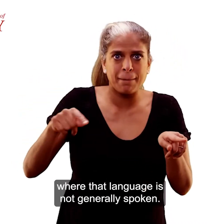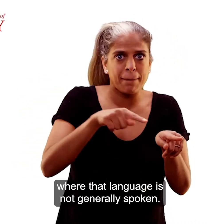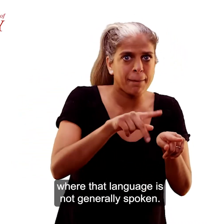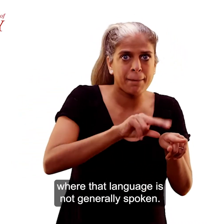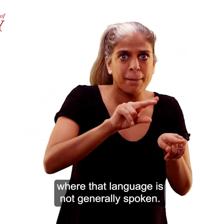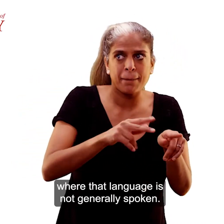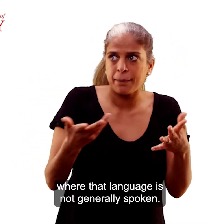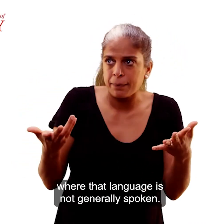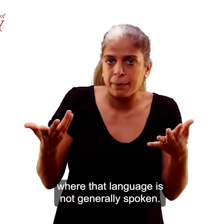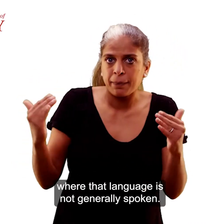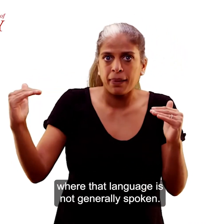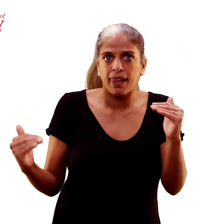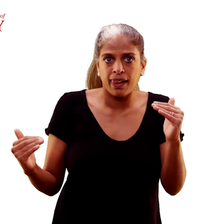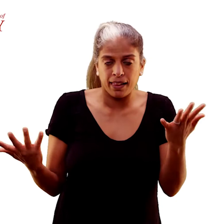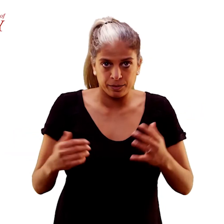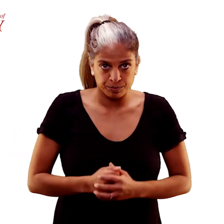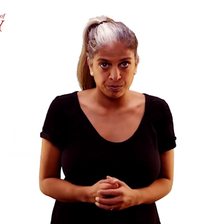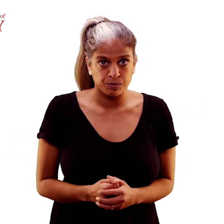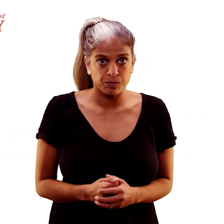not generally spoken.